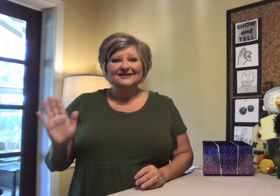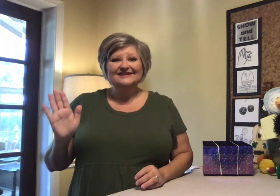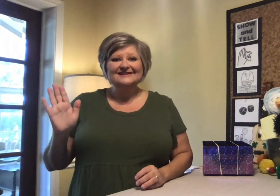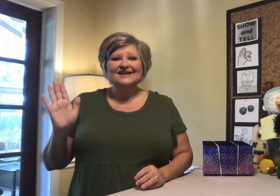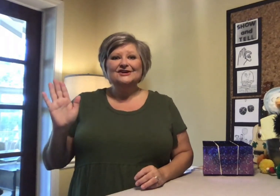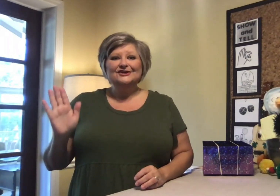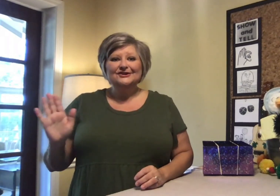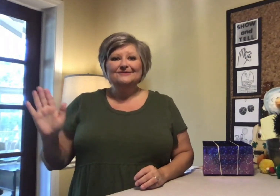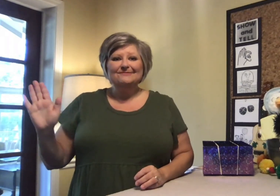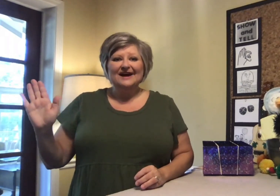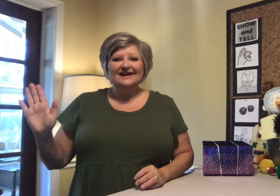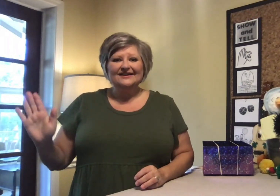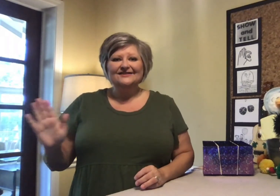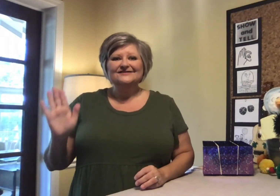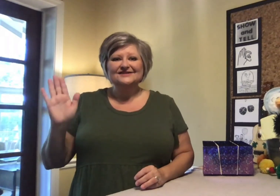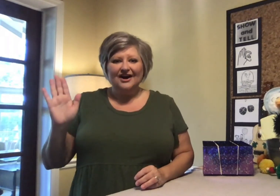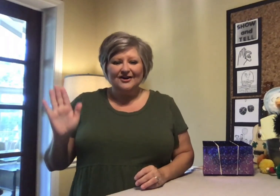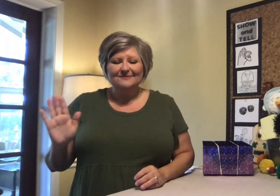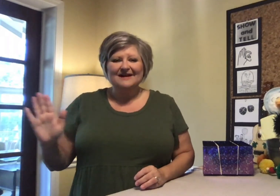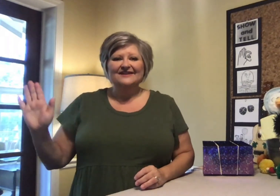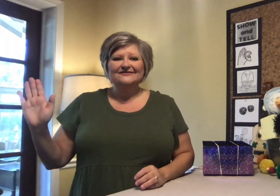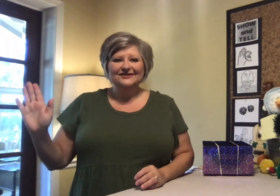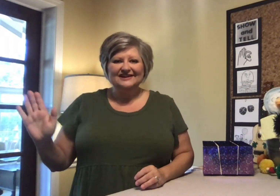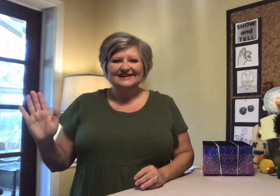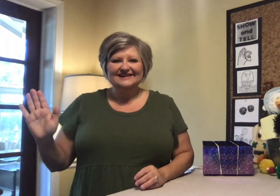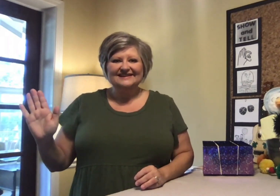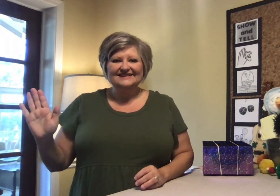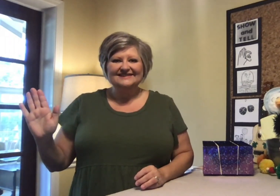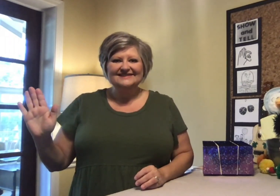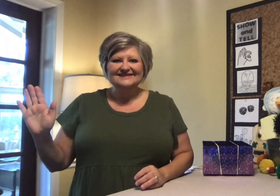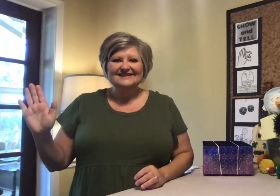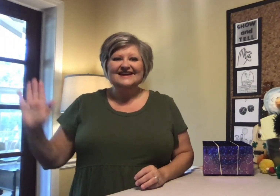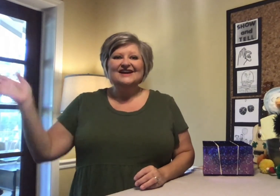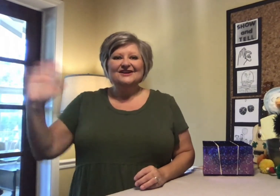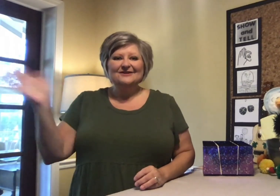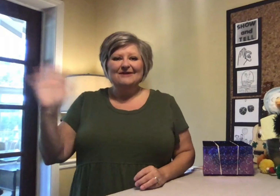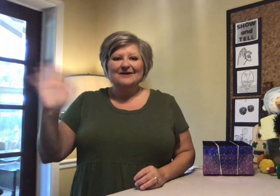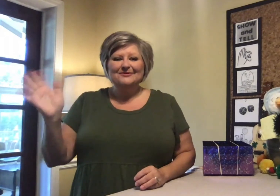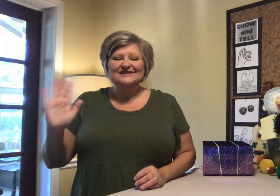friends. Goodbye, all my friends. Goodbye, boys and